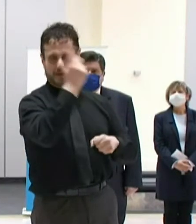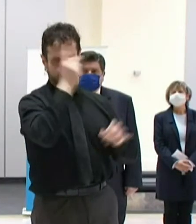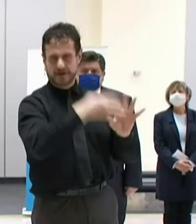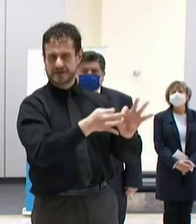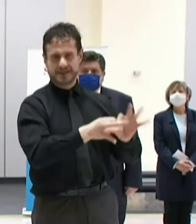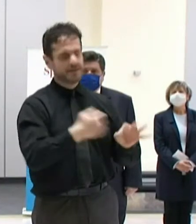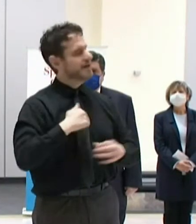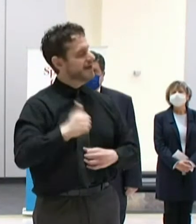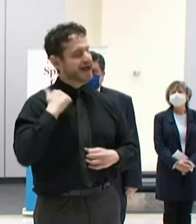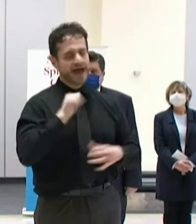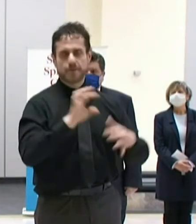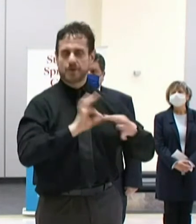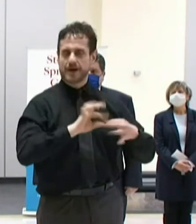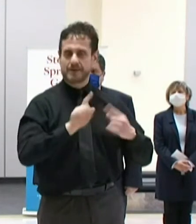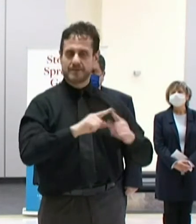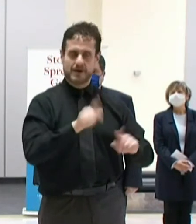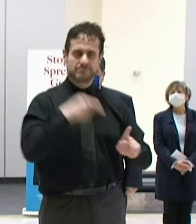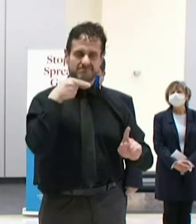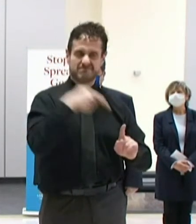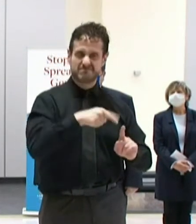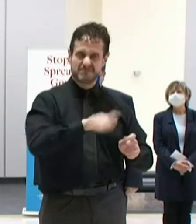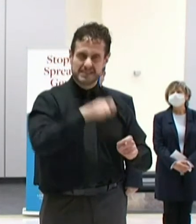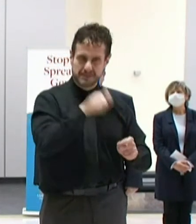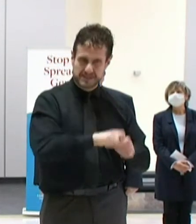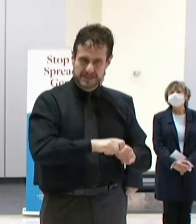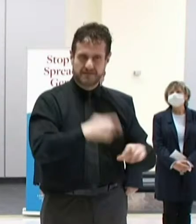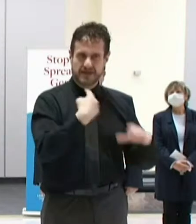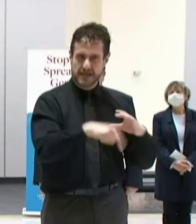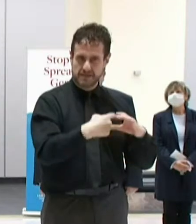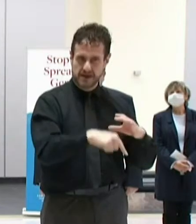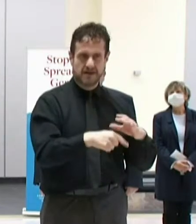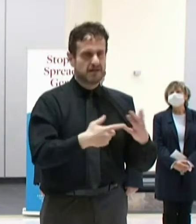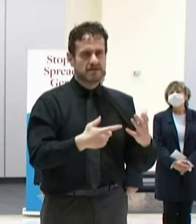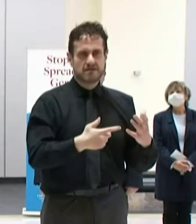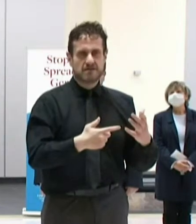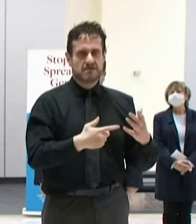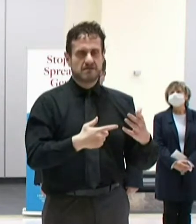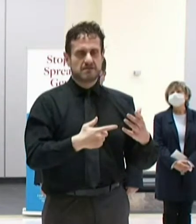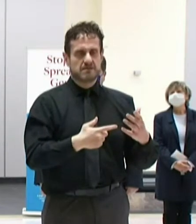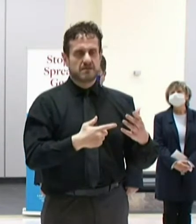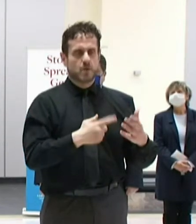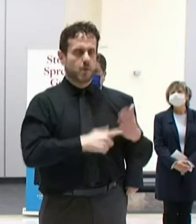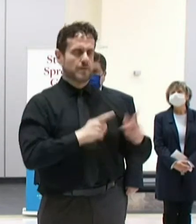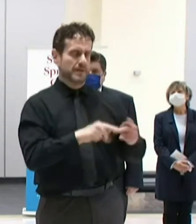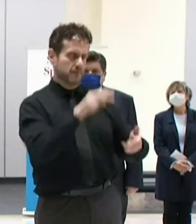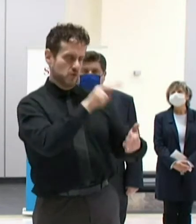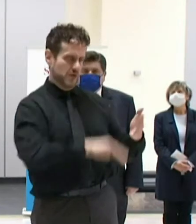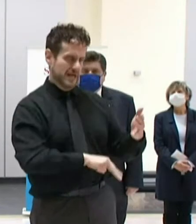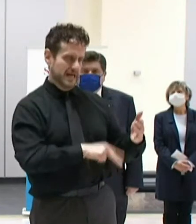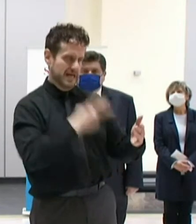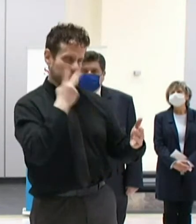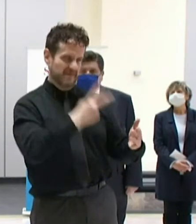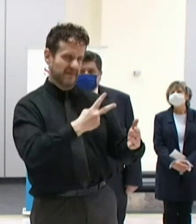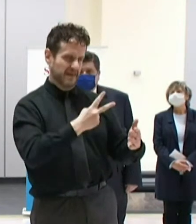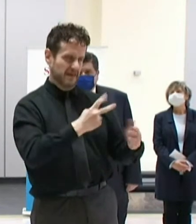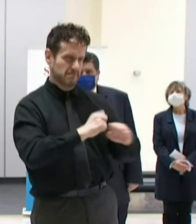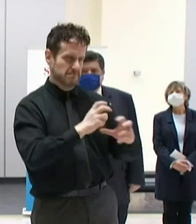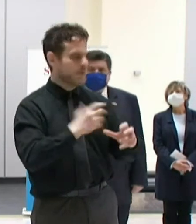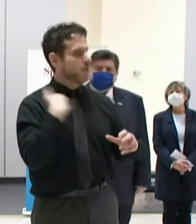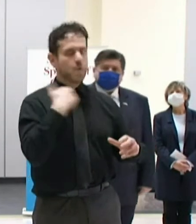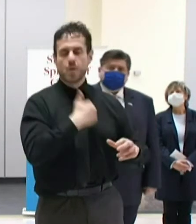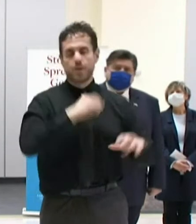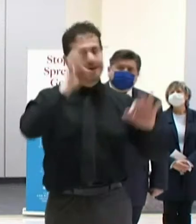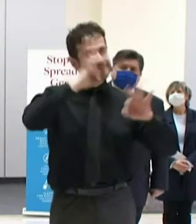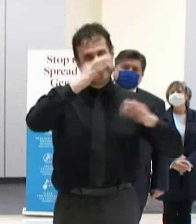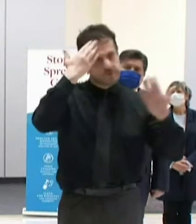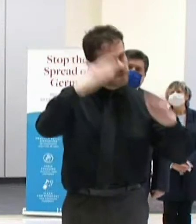commenting on specific emails, things that may be extrapolated out, because we have no way of knowing whether or not